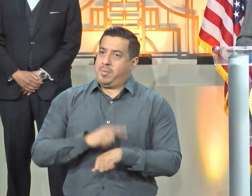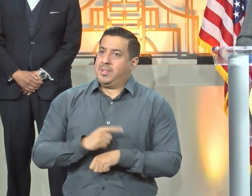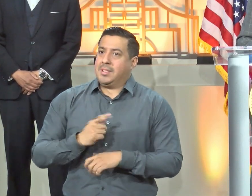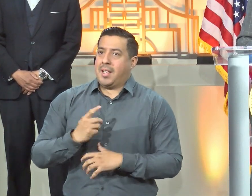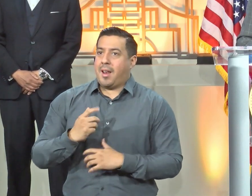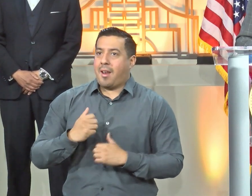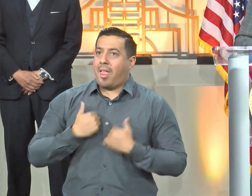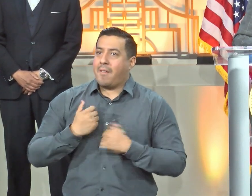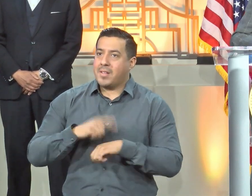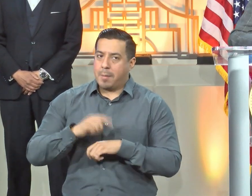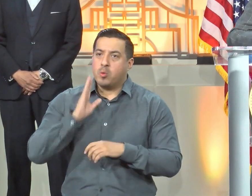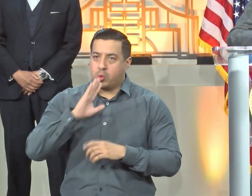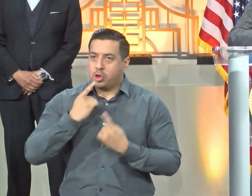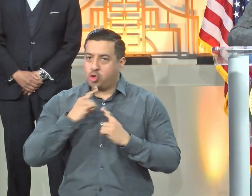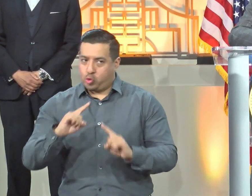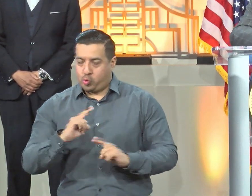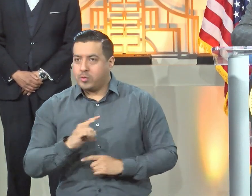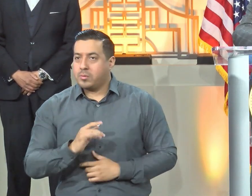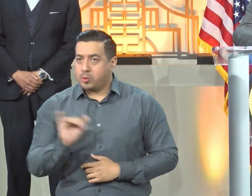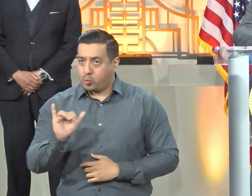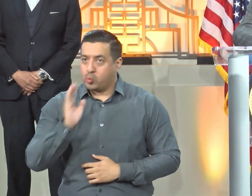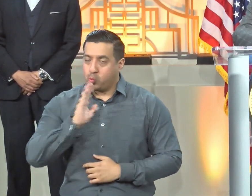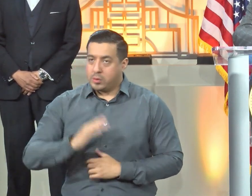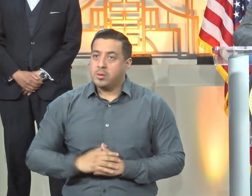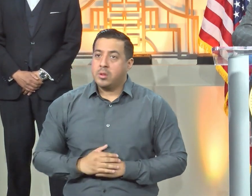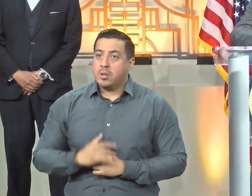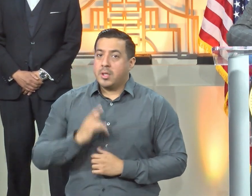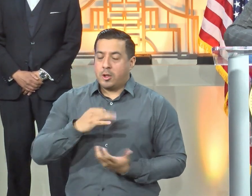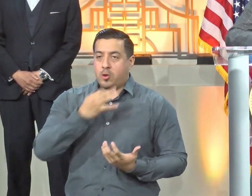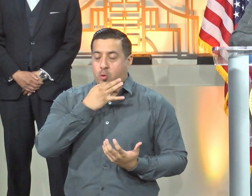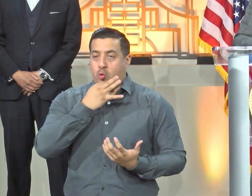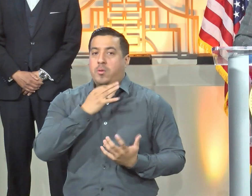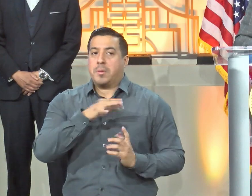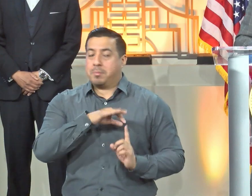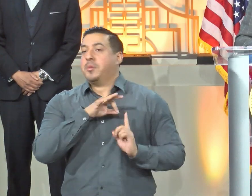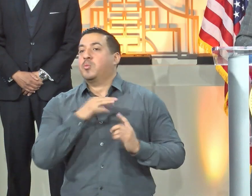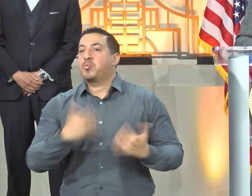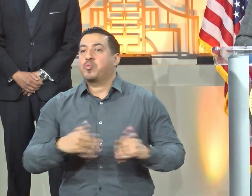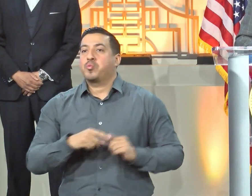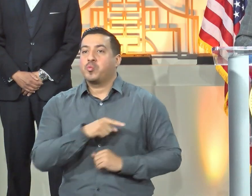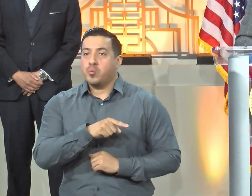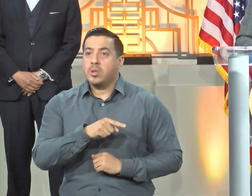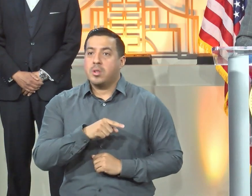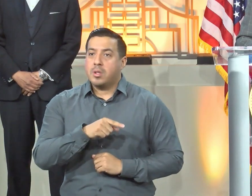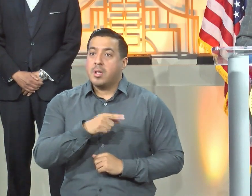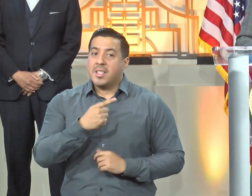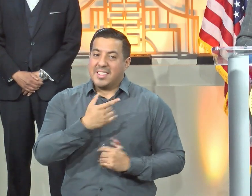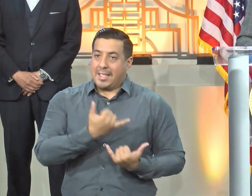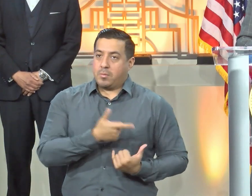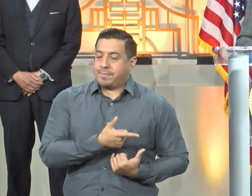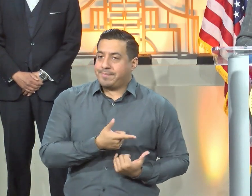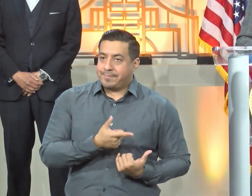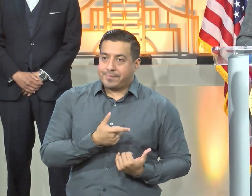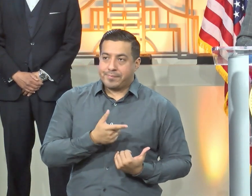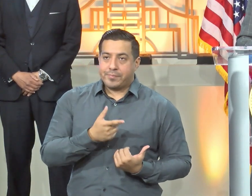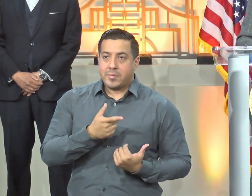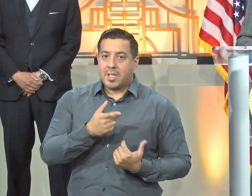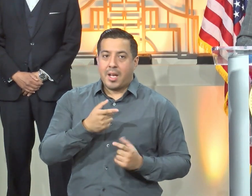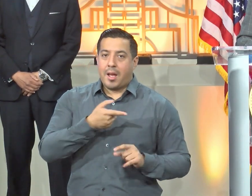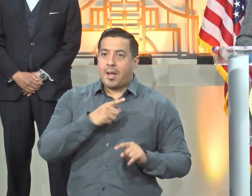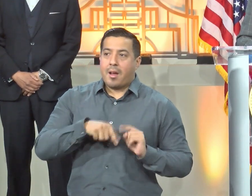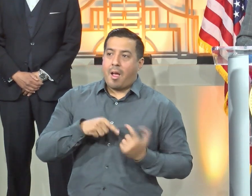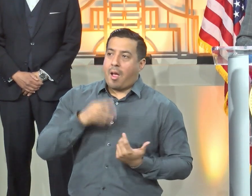announced very soon. It presented itself sooner than expected, and it's something he simply could not pass